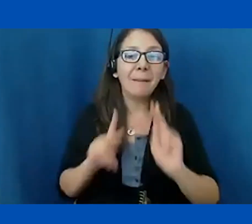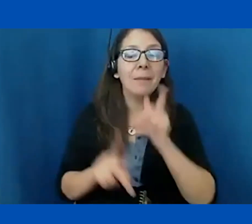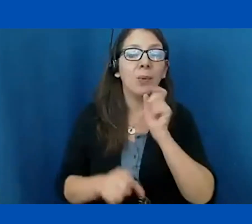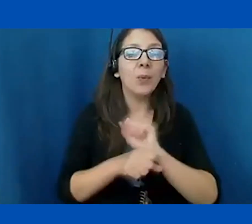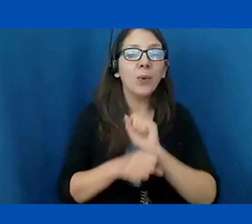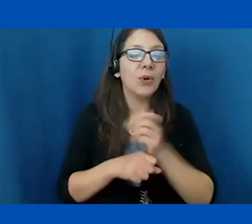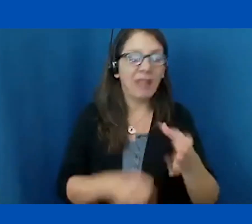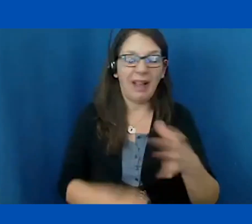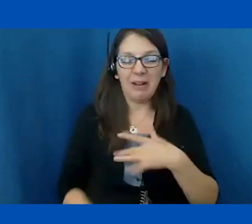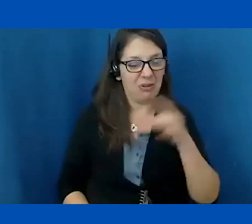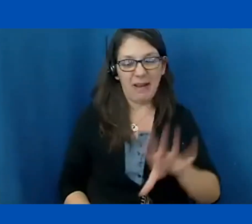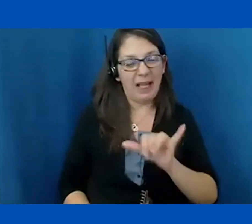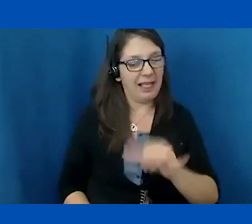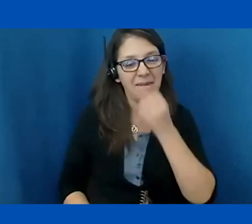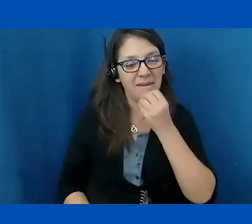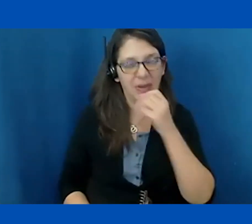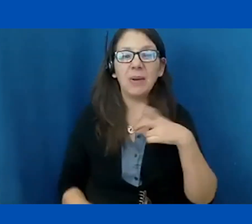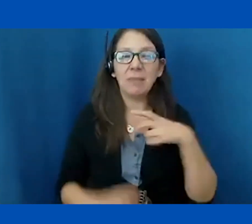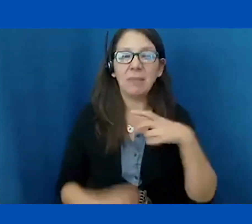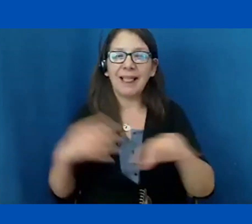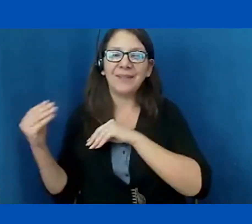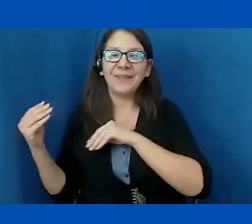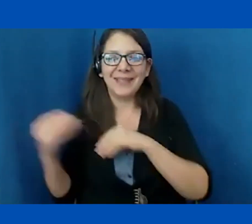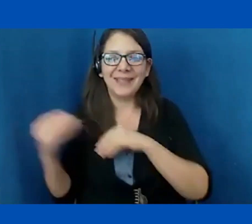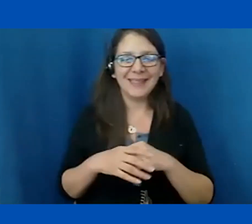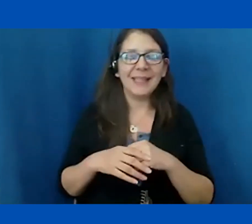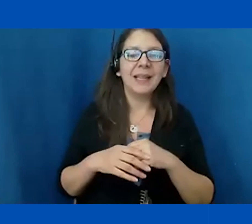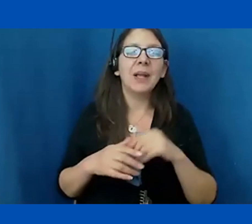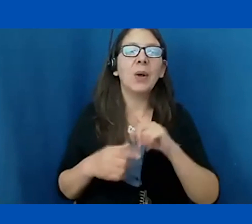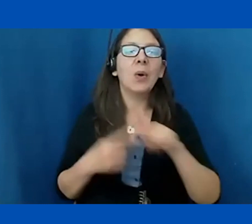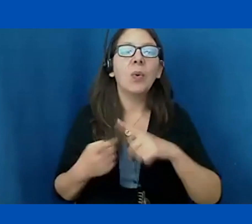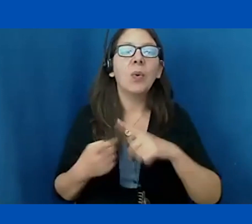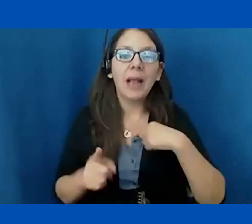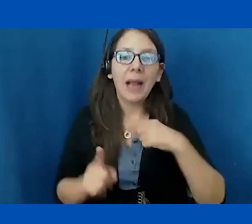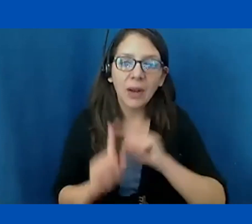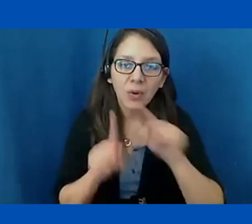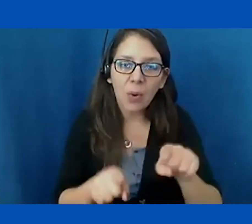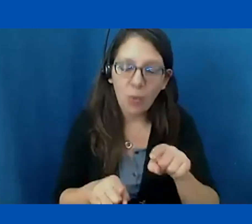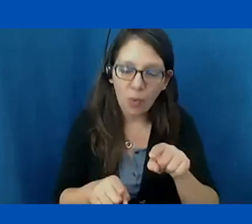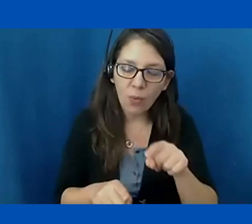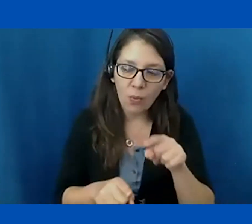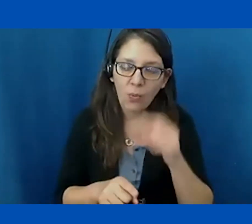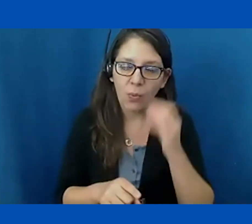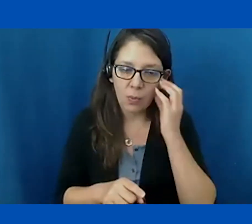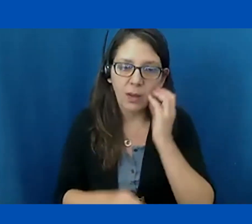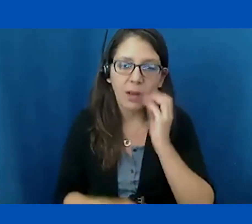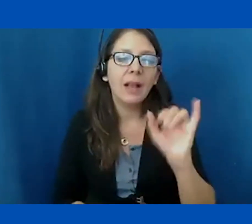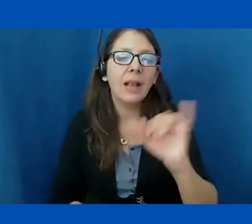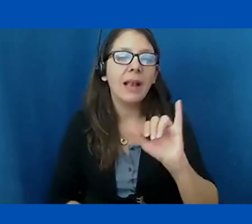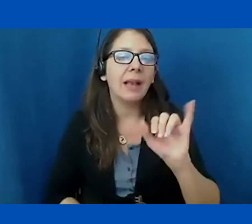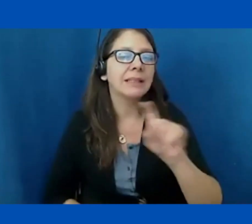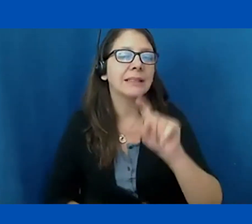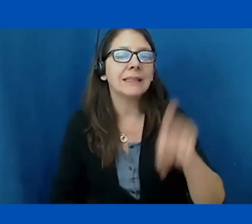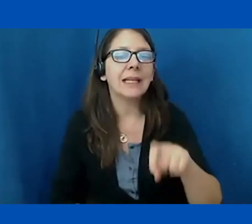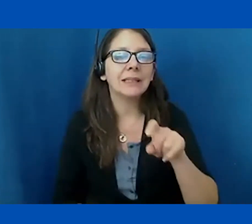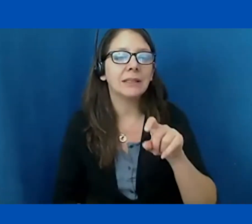exactly. But majority of the time where I go, when I do have, they usually, like for instance, Texas Roadhouse, right? Oh man,